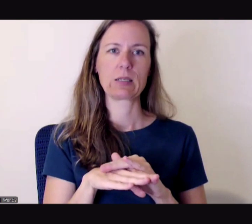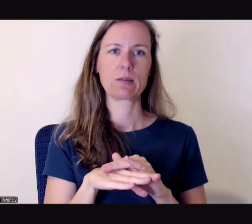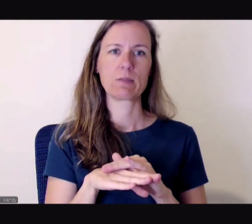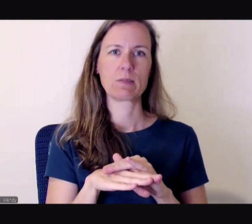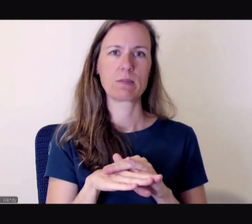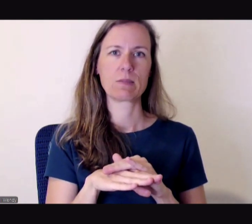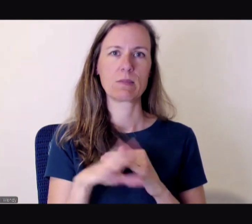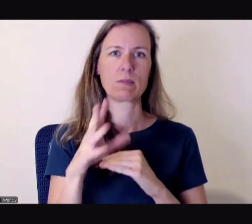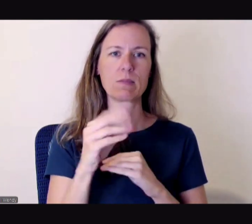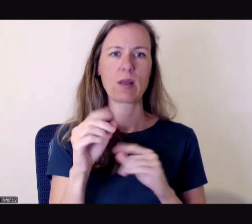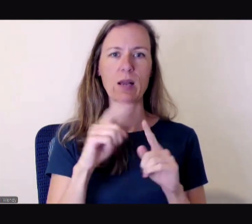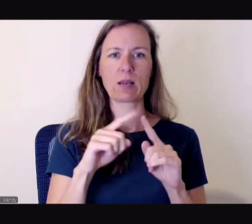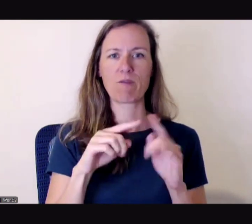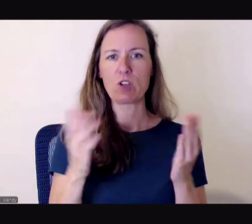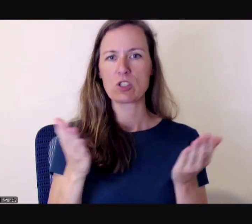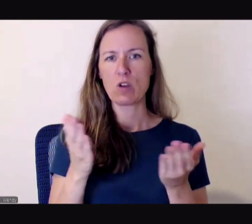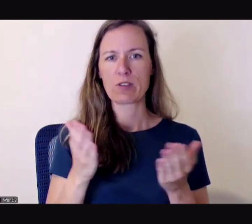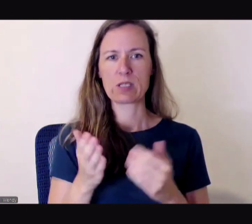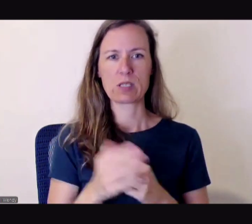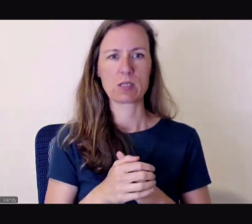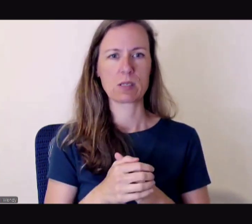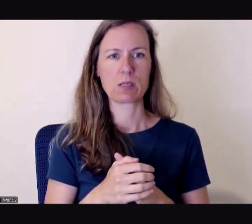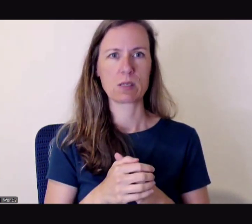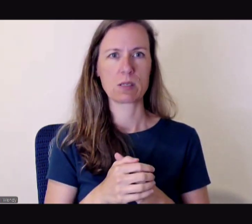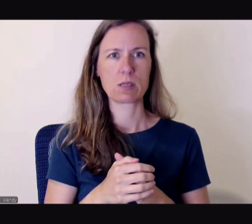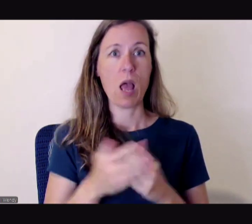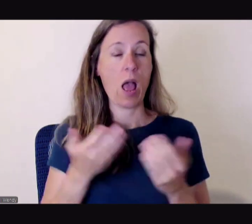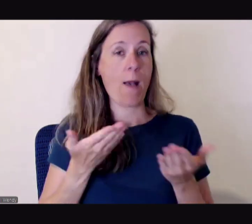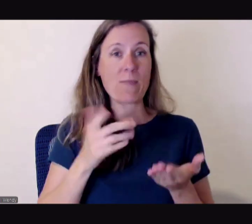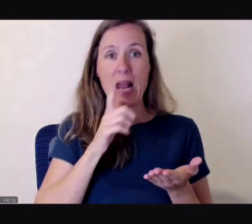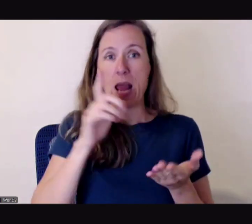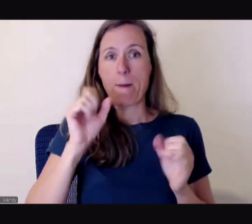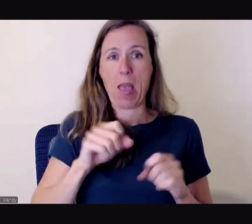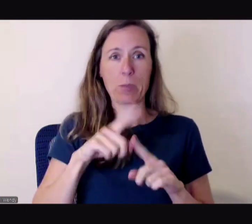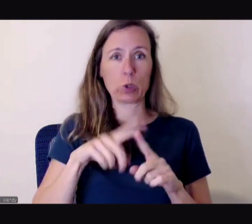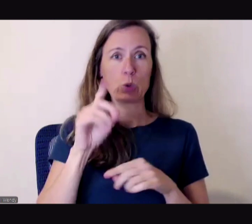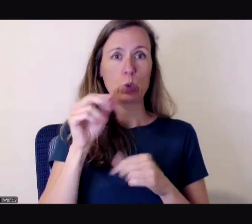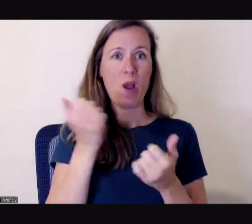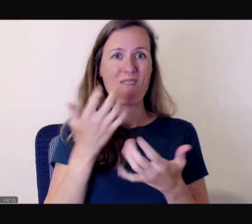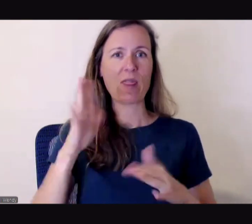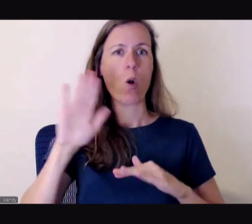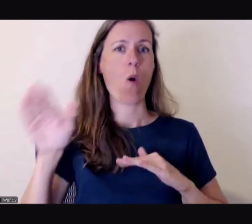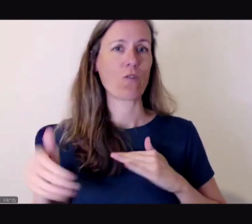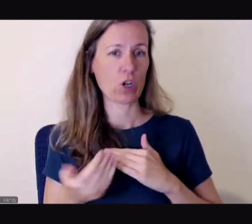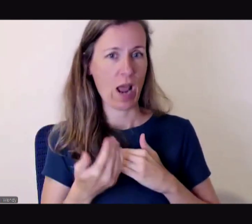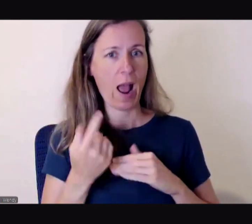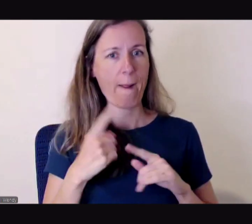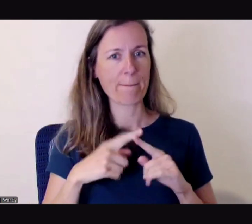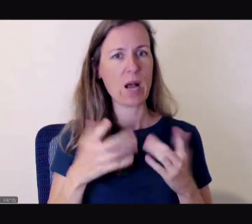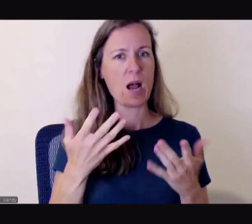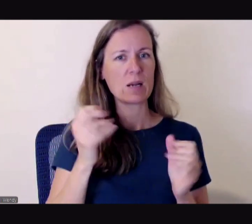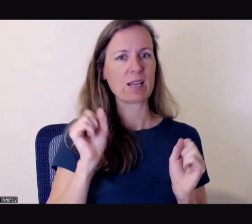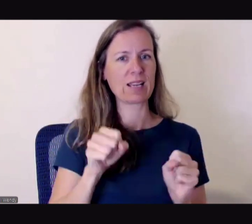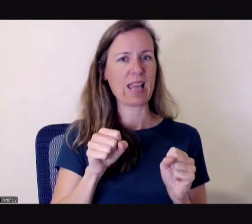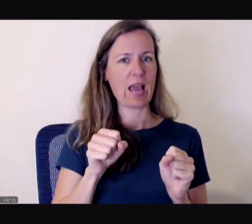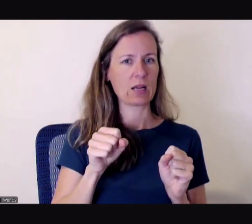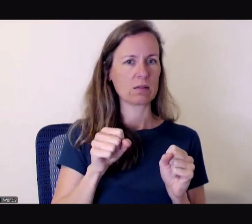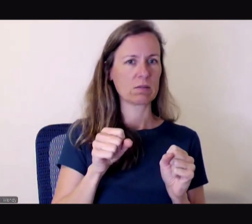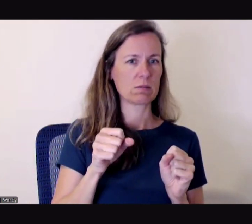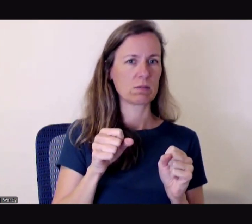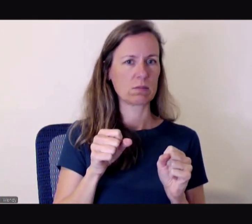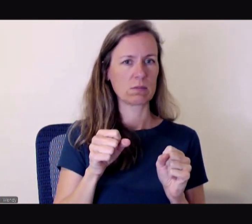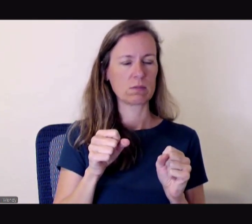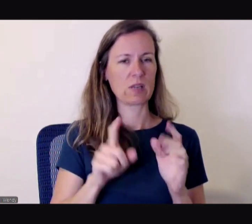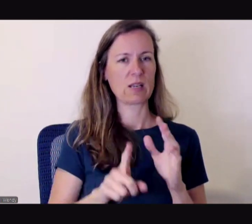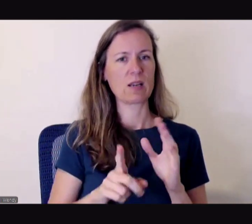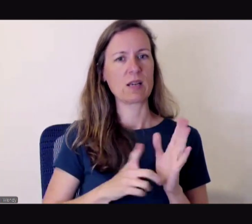those services. And we might not be able to do everything overnight, but perhaps we come up with like a 5-year strategy plan that